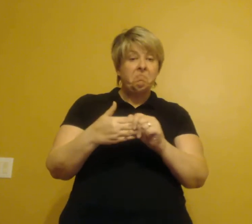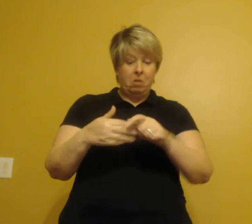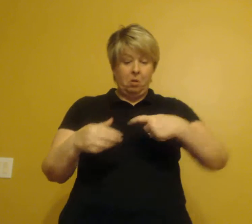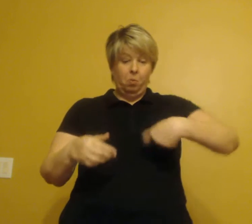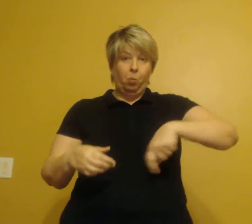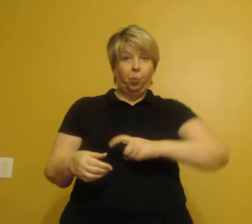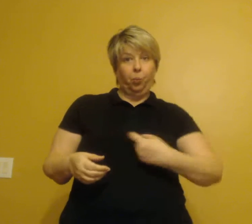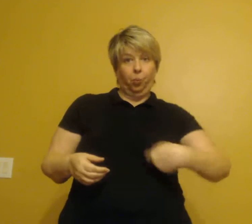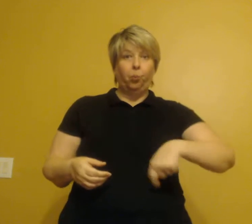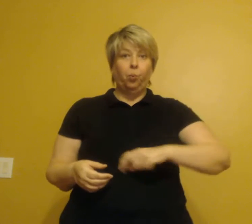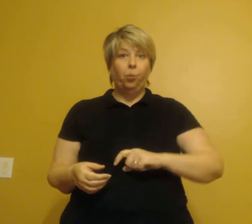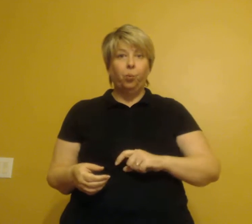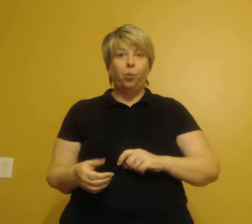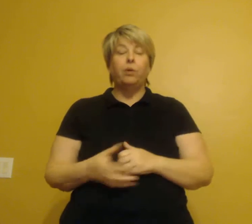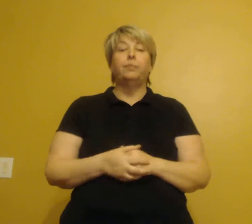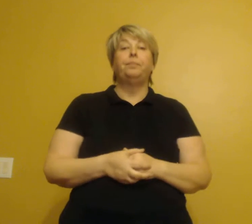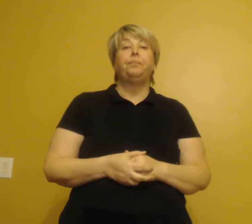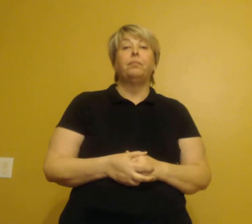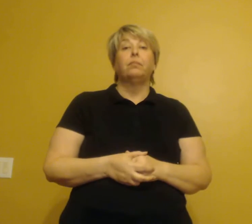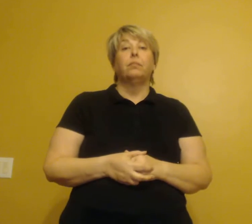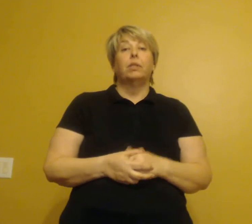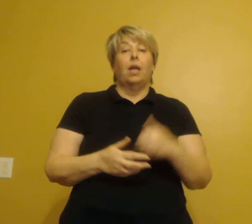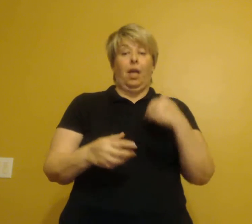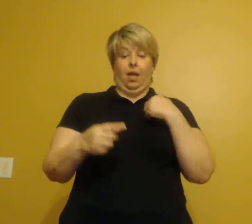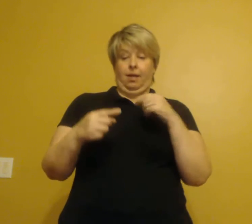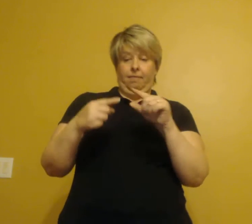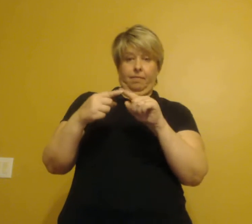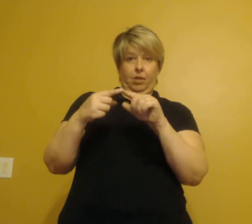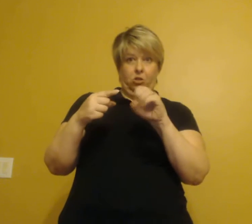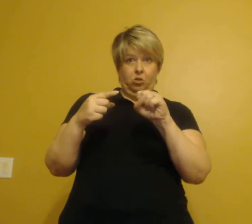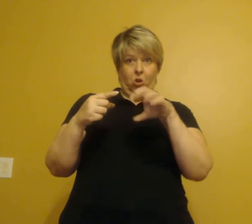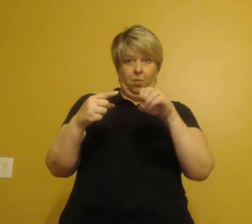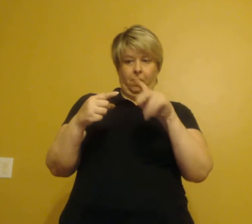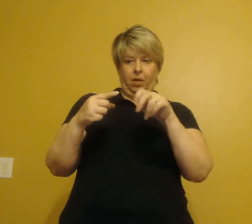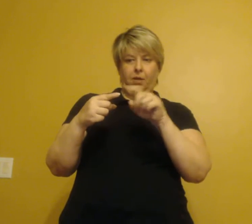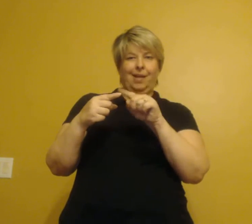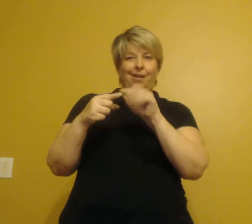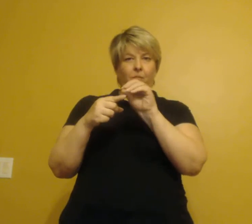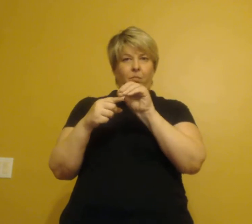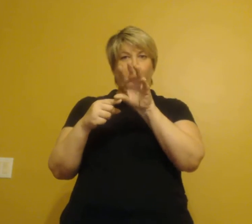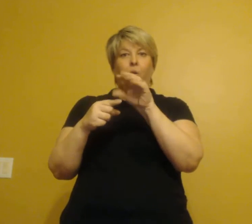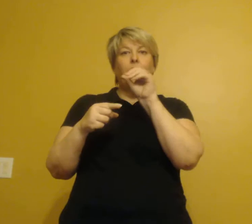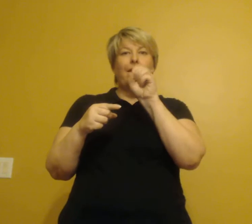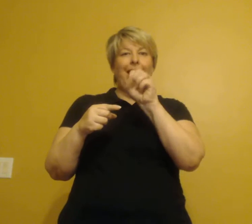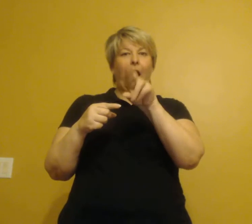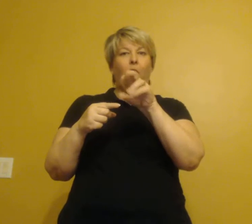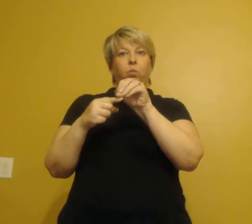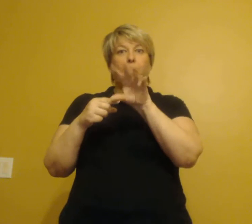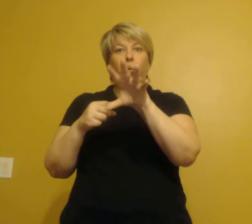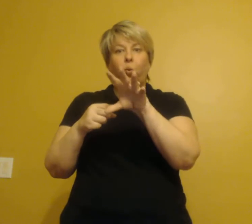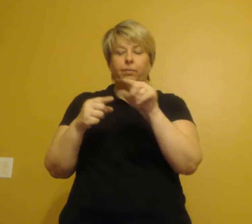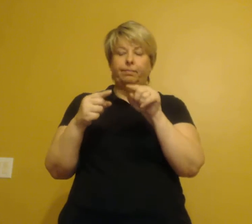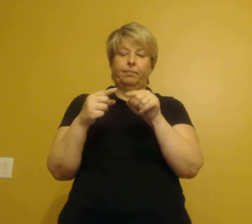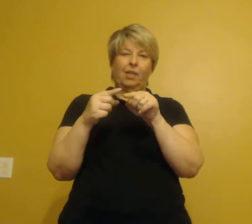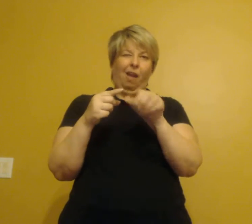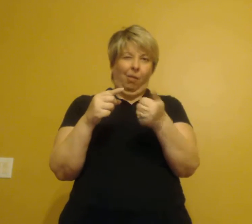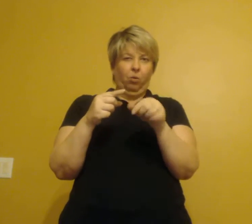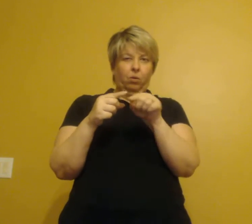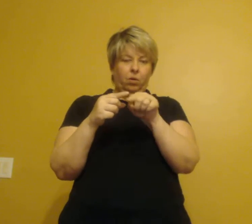very flexible. There's a port on the scope to blow air into the colon. There's a suction port, and there's